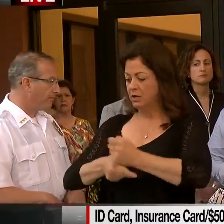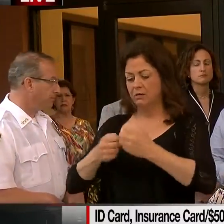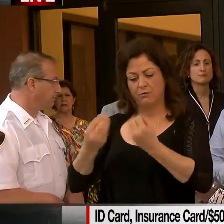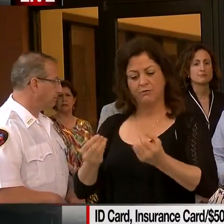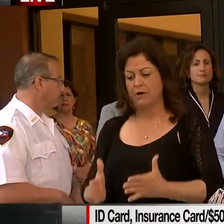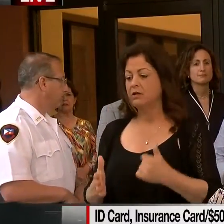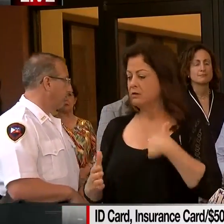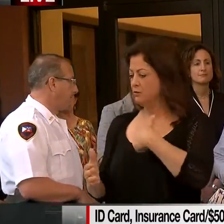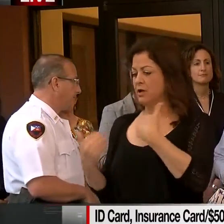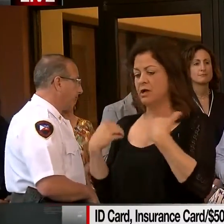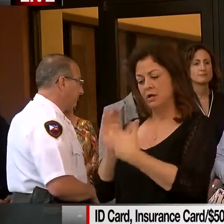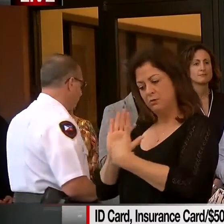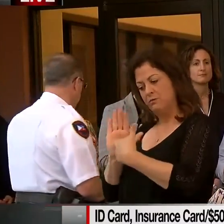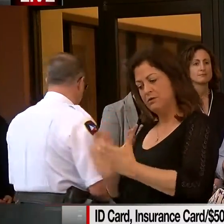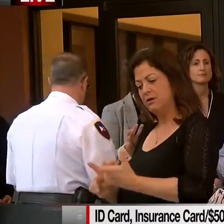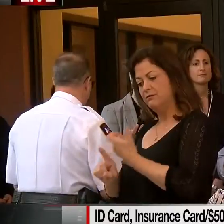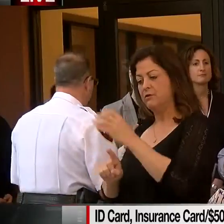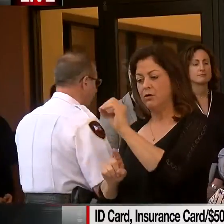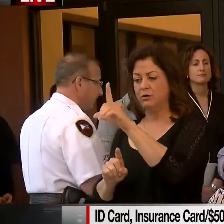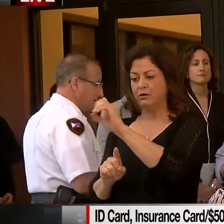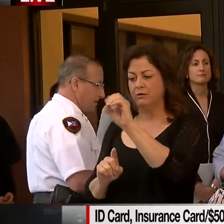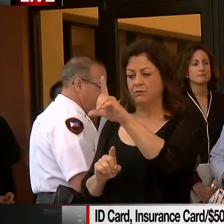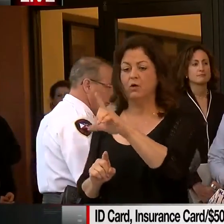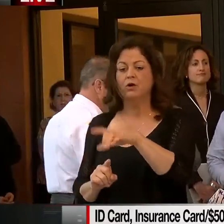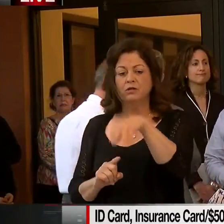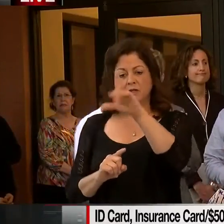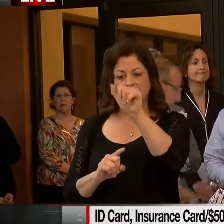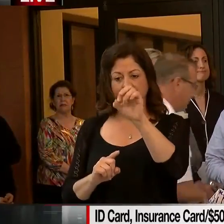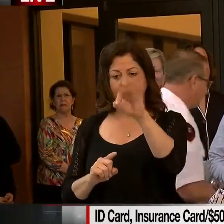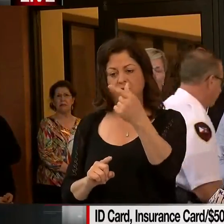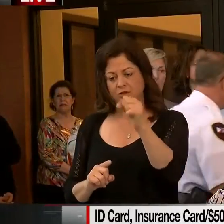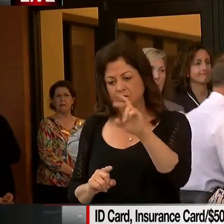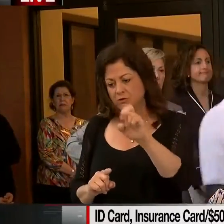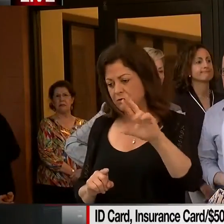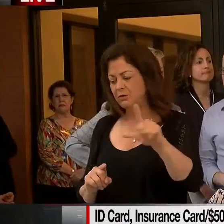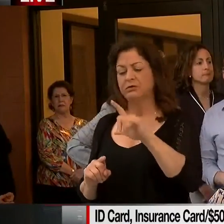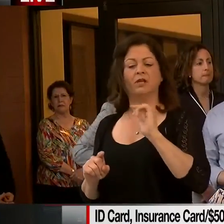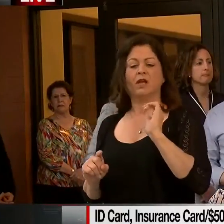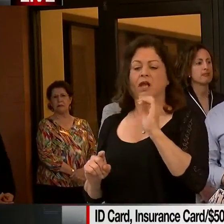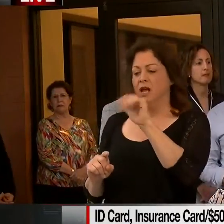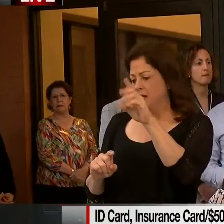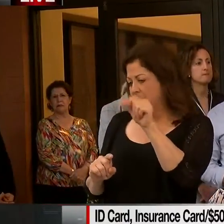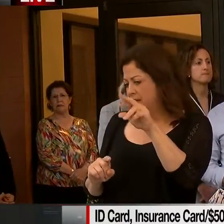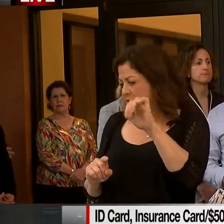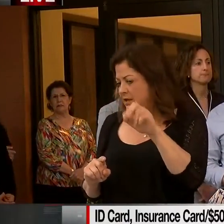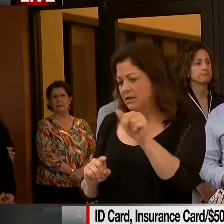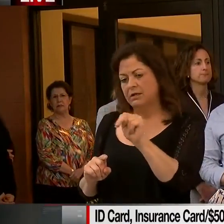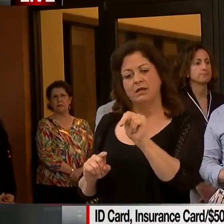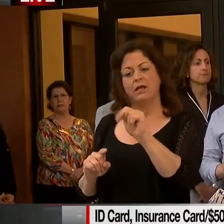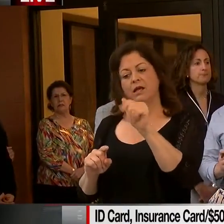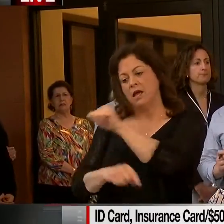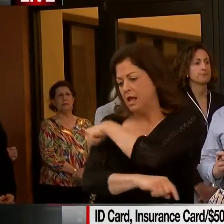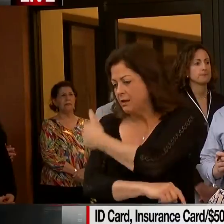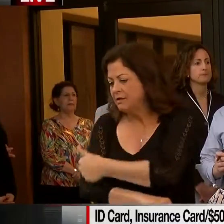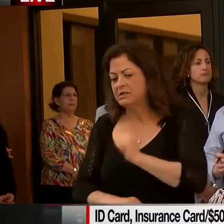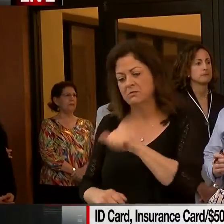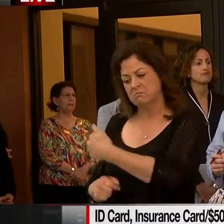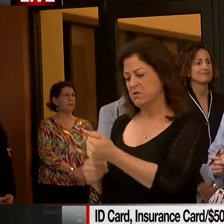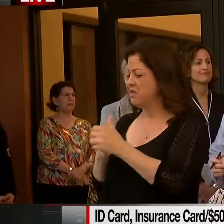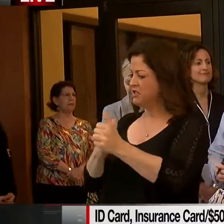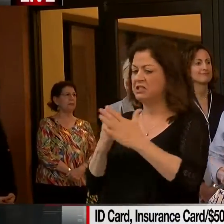from Our Lady of Lourdes, from Lafayette General, from Acadian Ambulance, other first responders, our leadership team within the parish, and we did a very